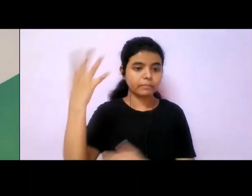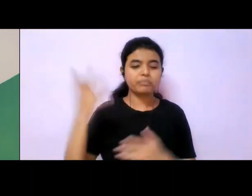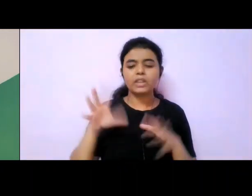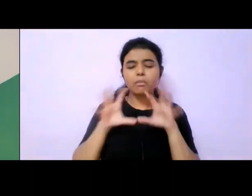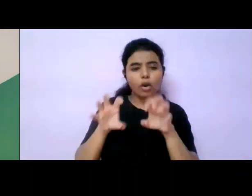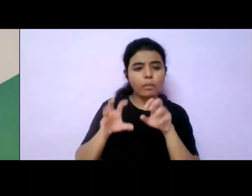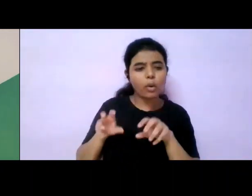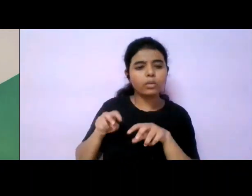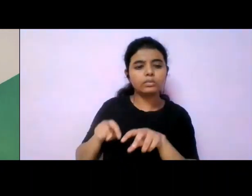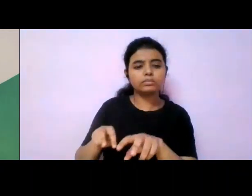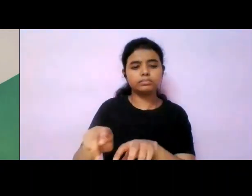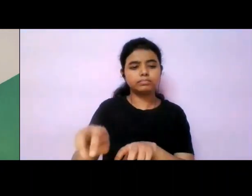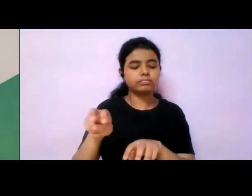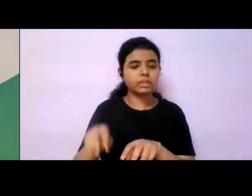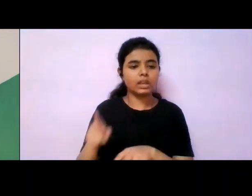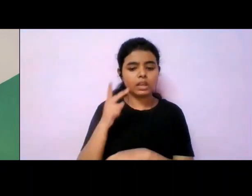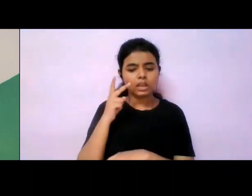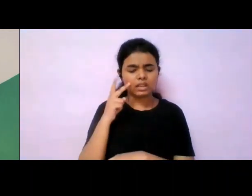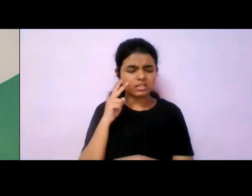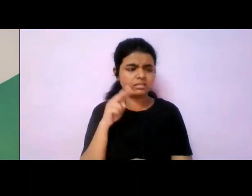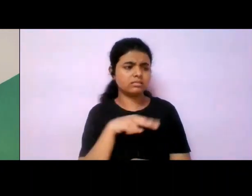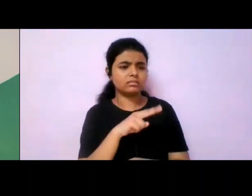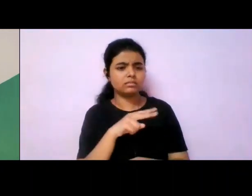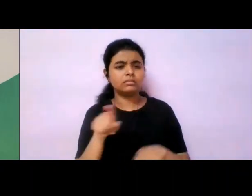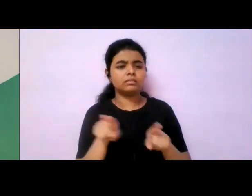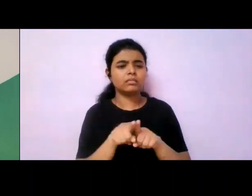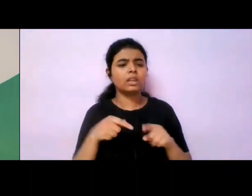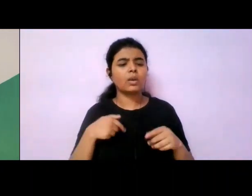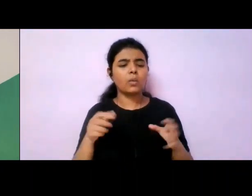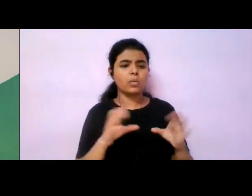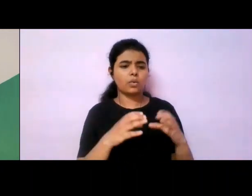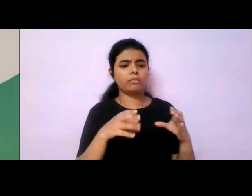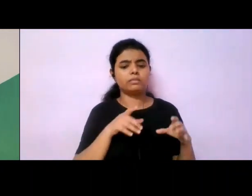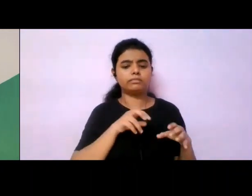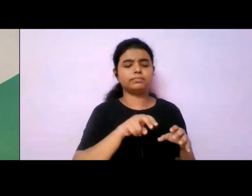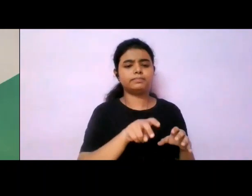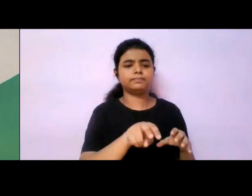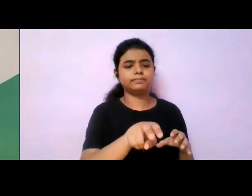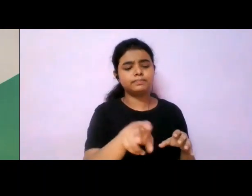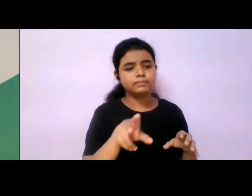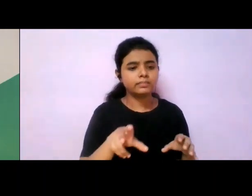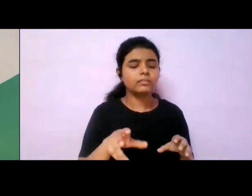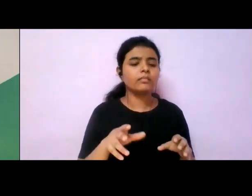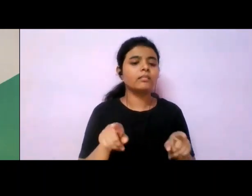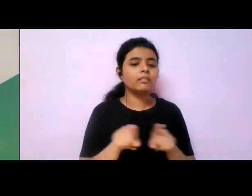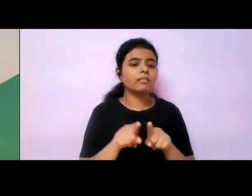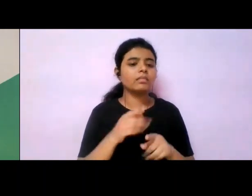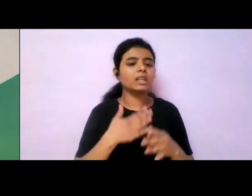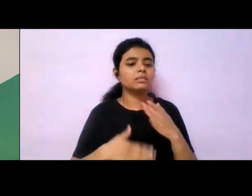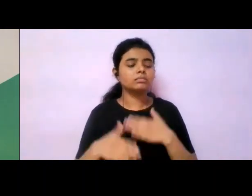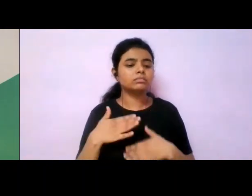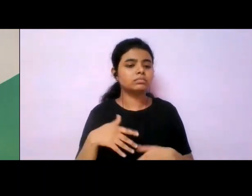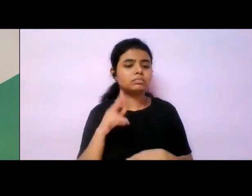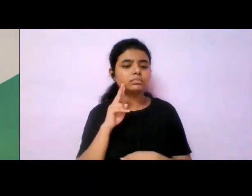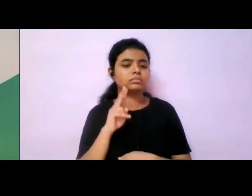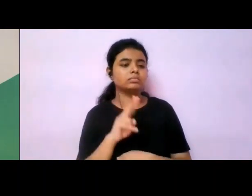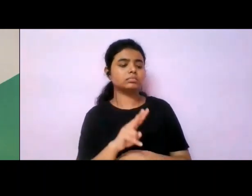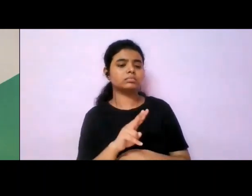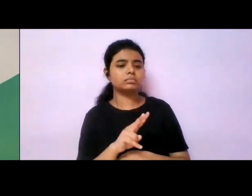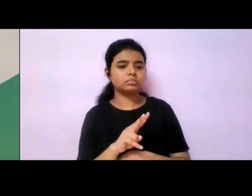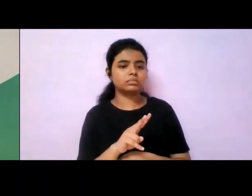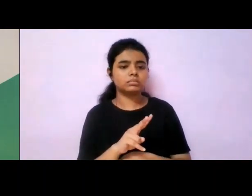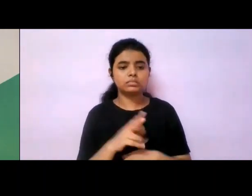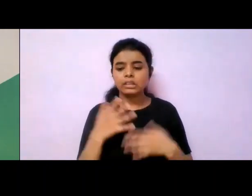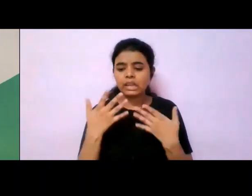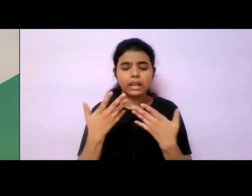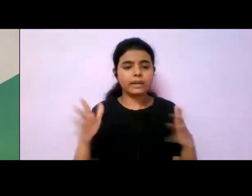stop to let our group pass. A mountain biker impatiently leans on his handlebars as the last of our contingent make our way through the